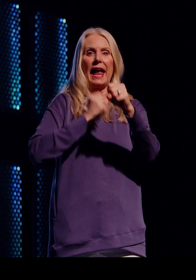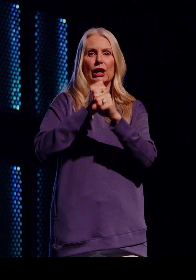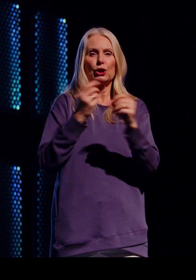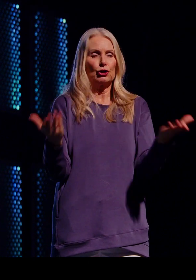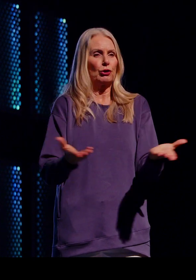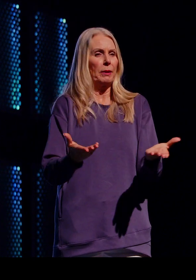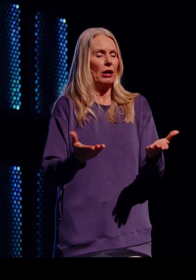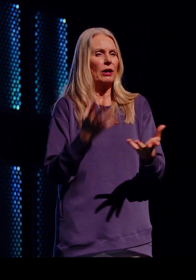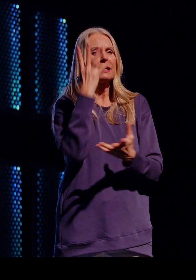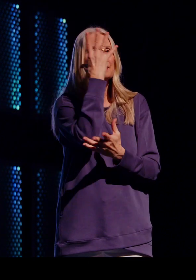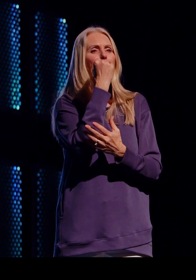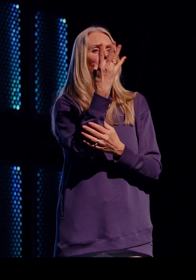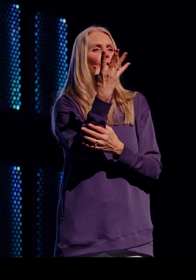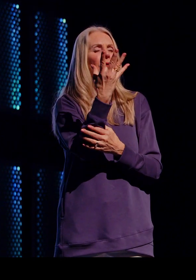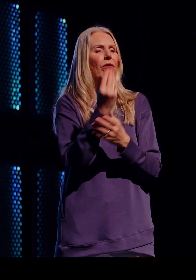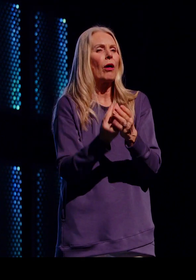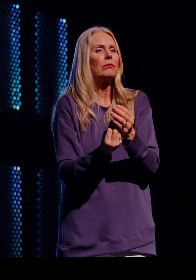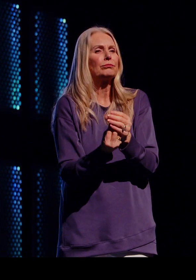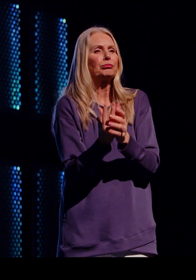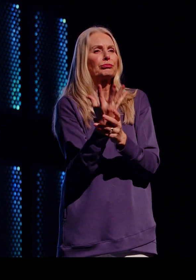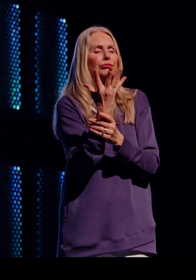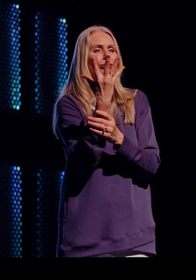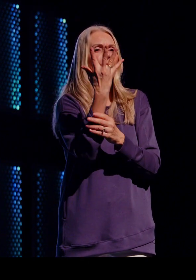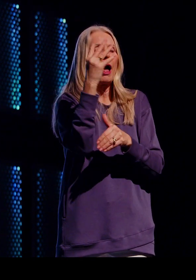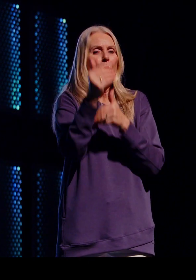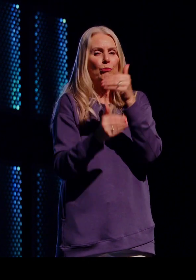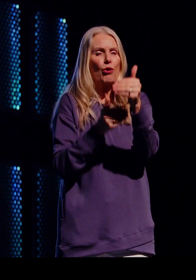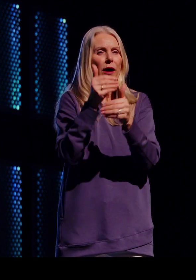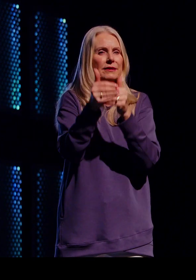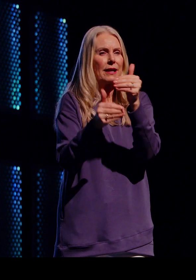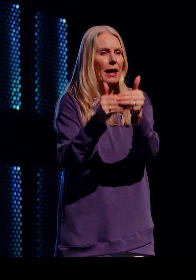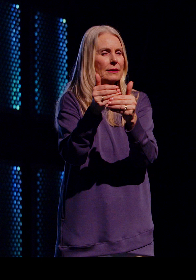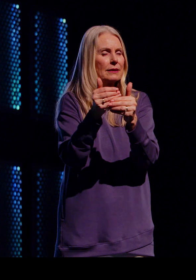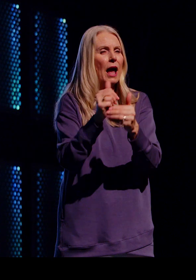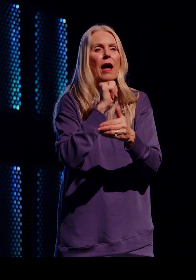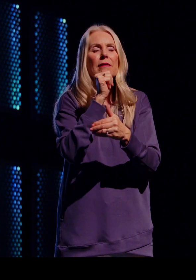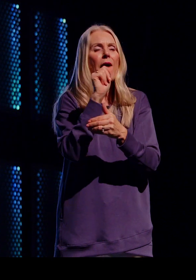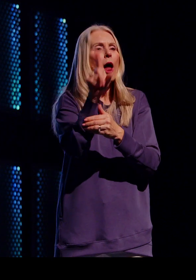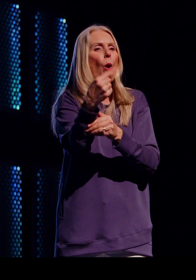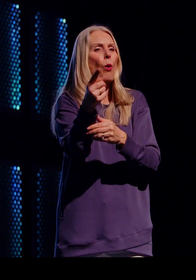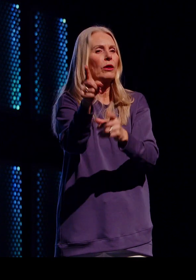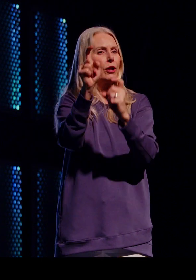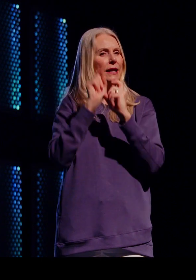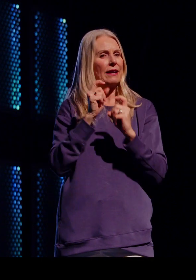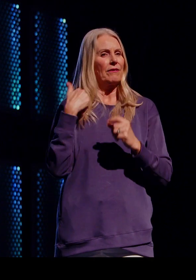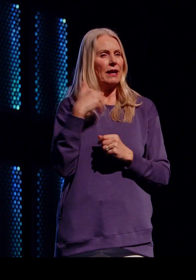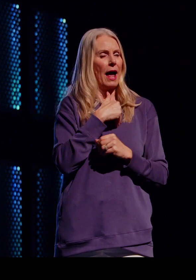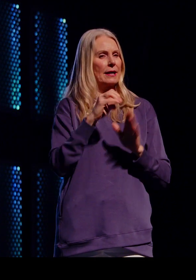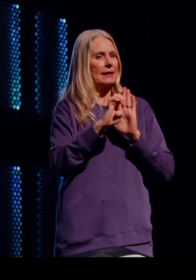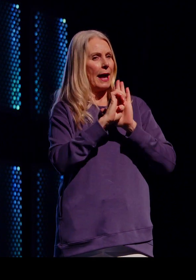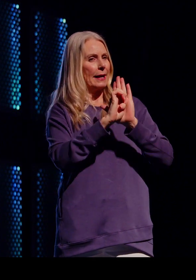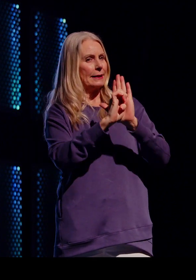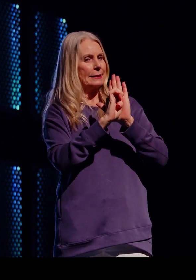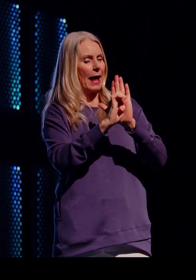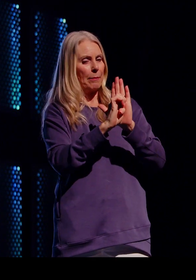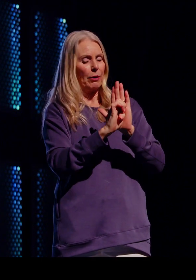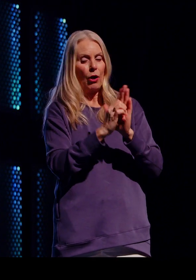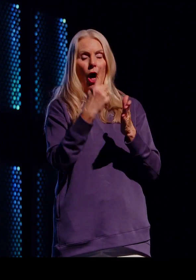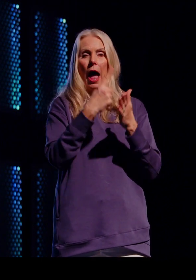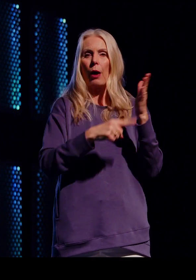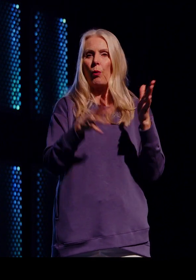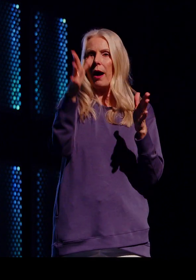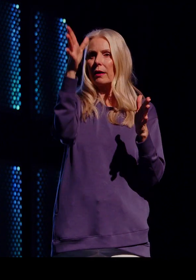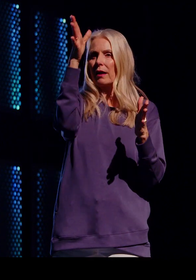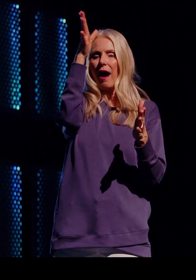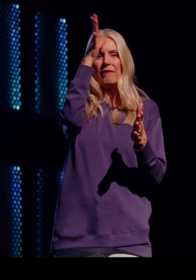beautiful birthing process. So not only have you given an example and mentoring and what a father looks